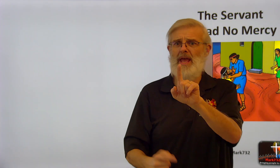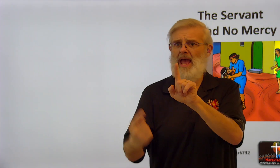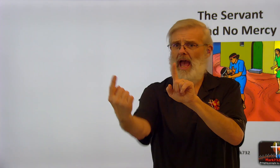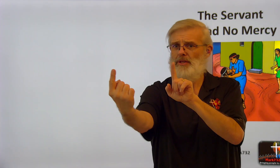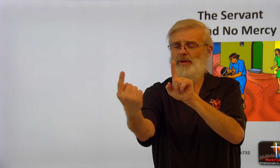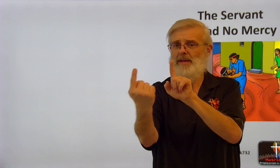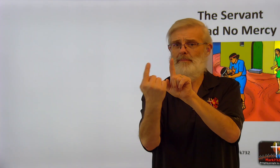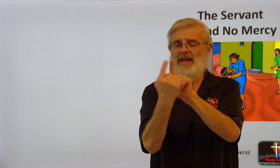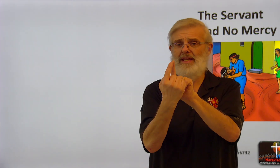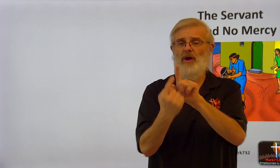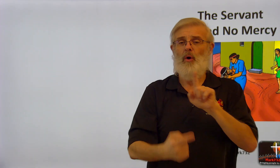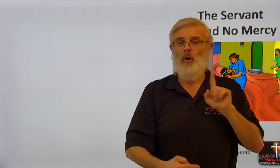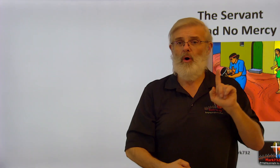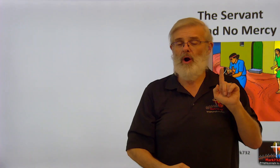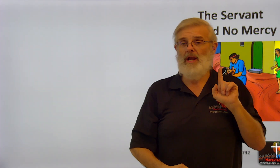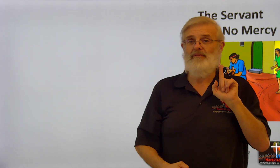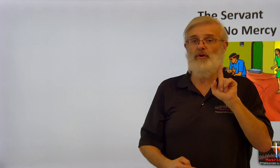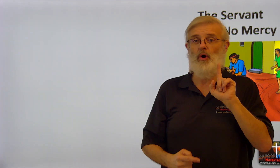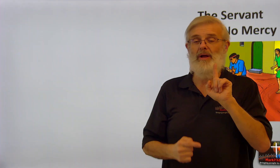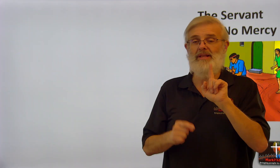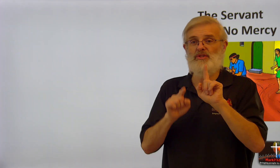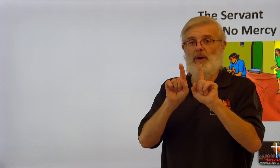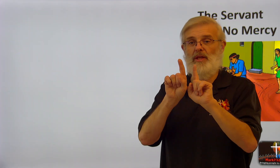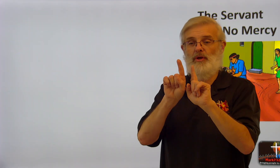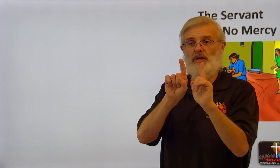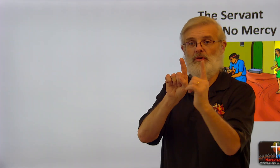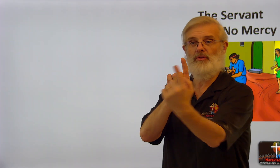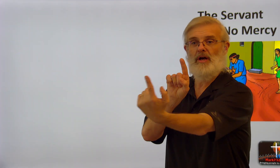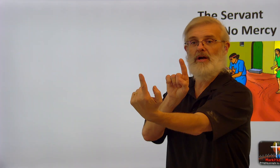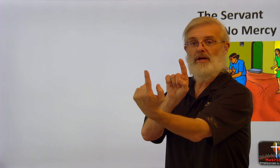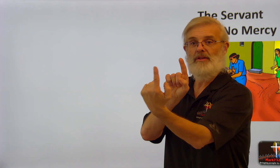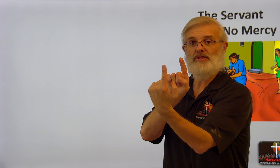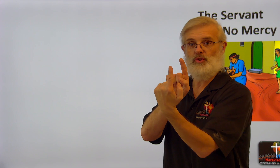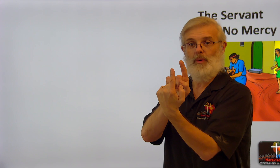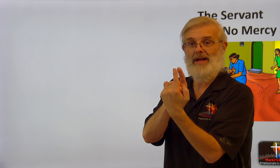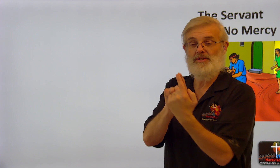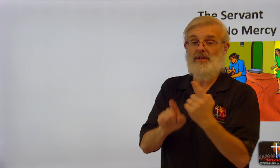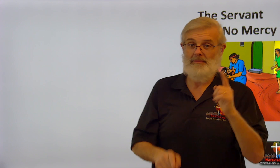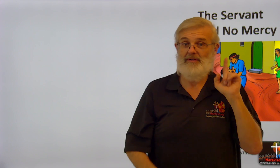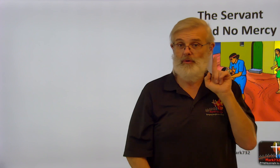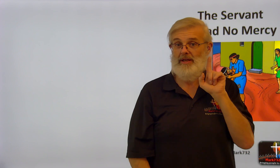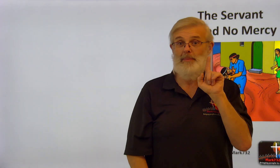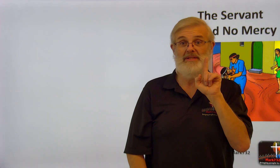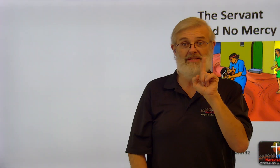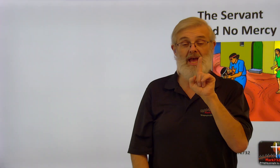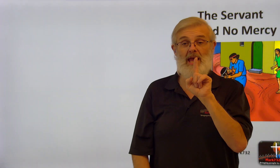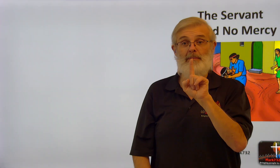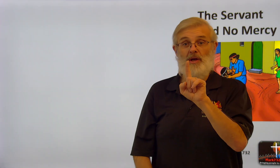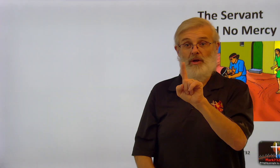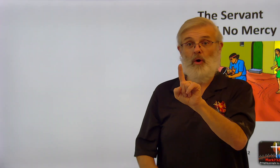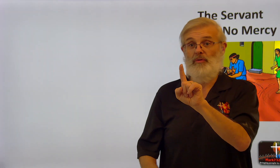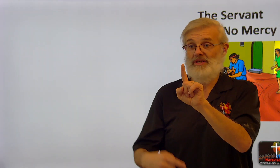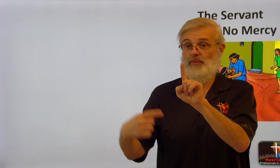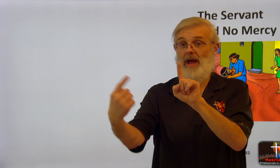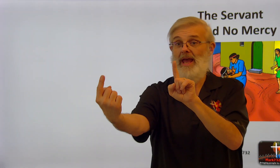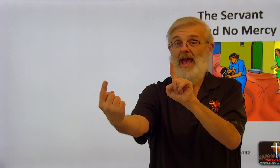and you can meet. Or if you're going this way, you can do the switch. But if you want to keep it the same, go this way, and